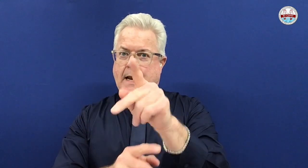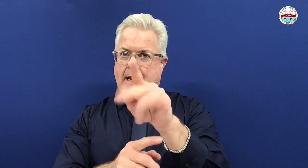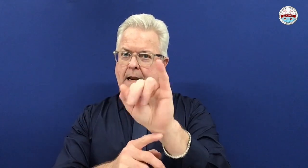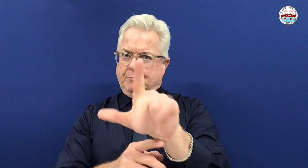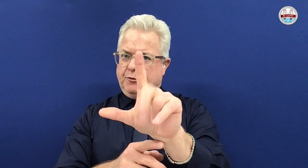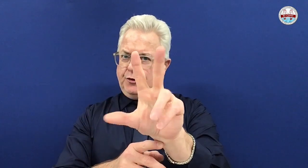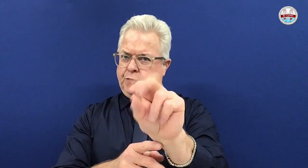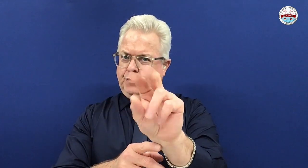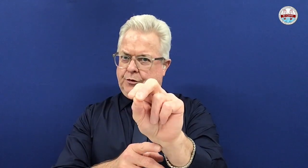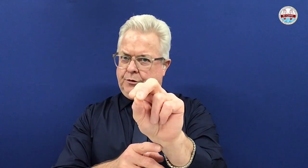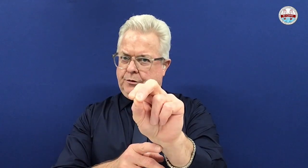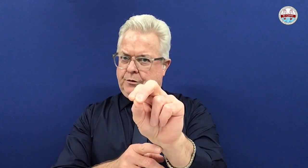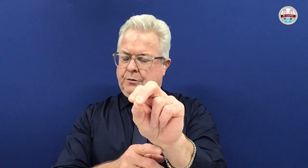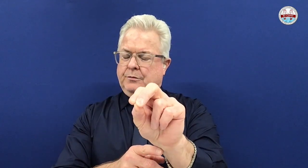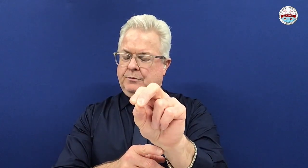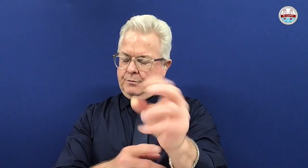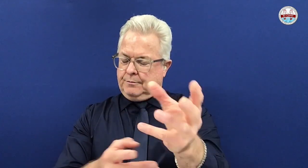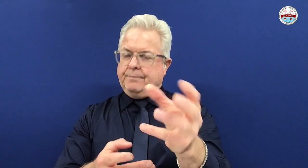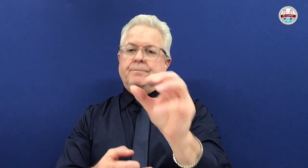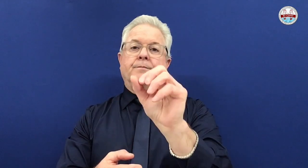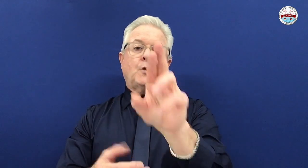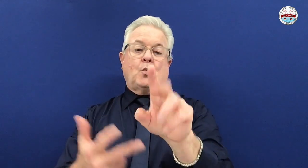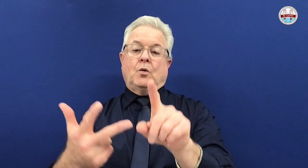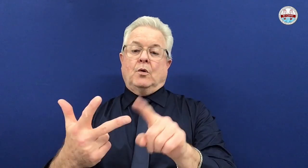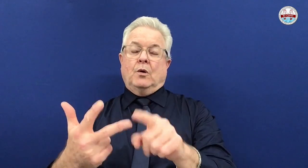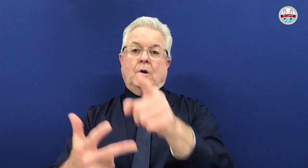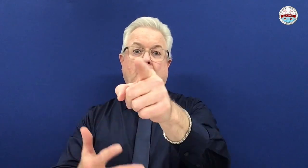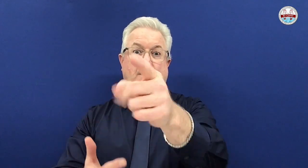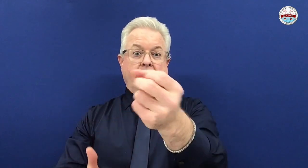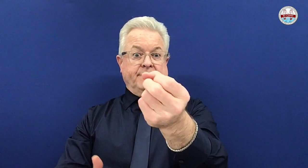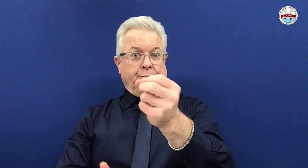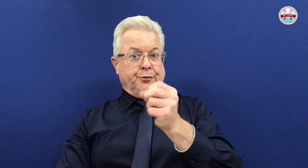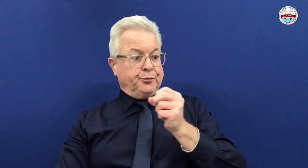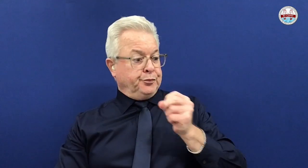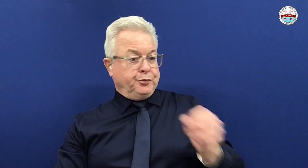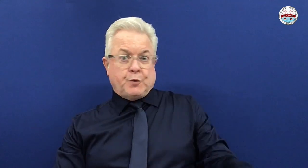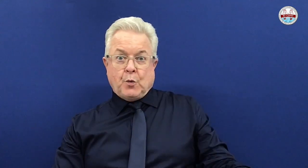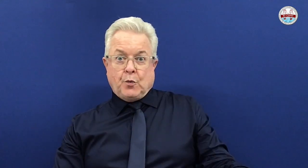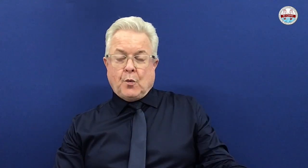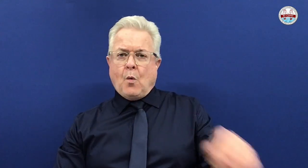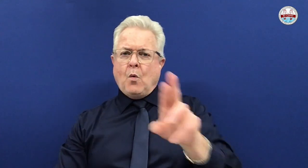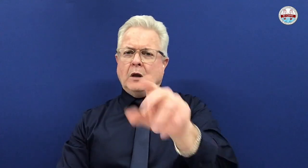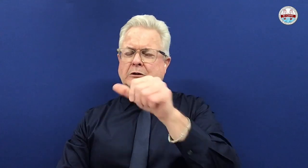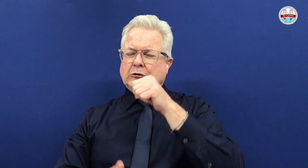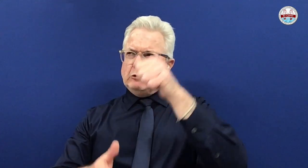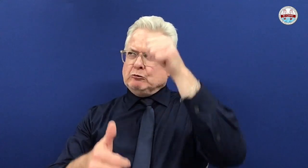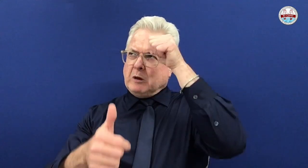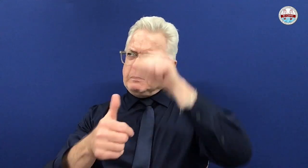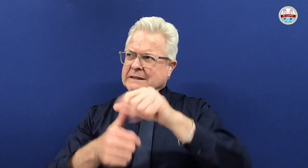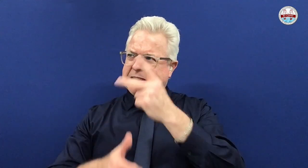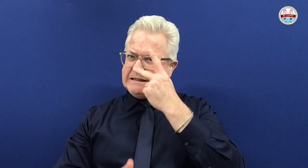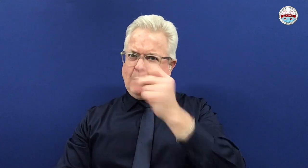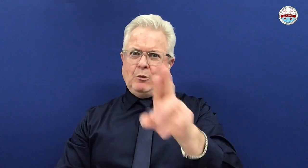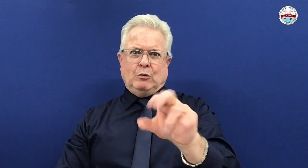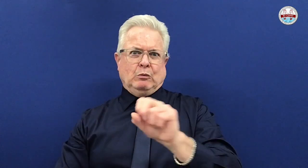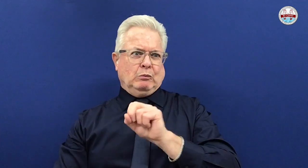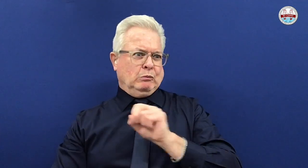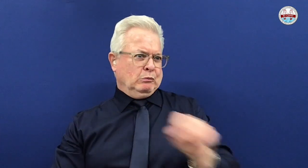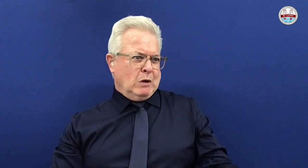do that before April 30th. Or maybe you threw the letter away, or you don't remember whether you